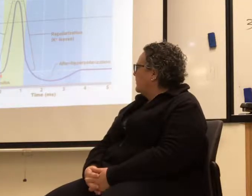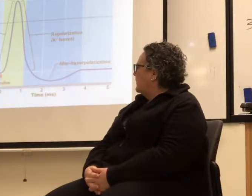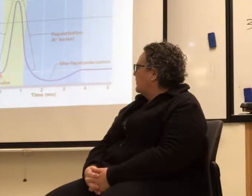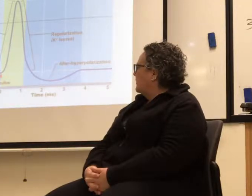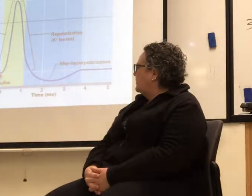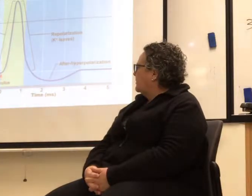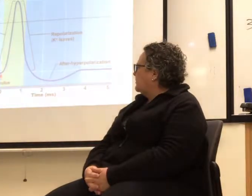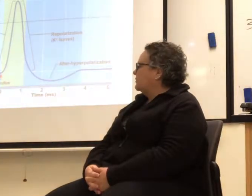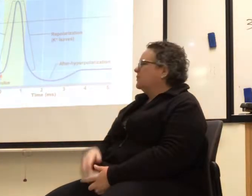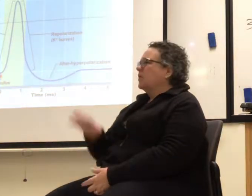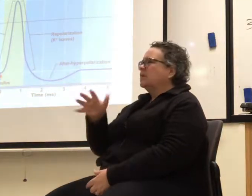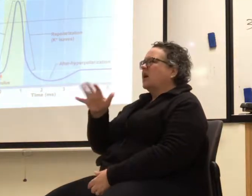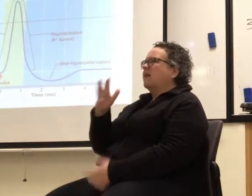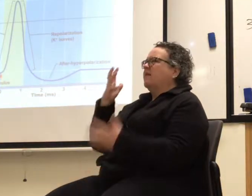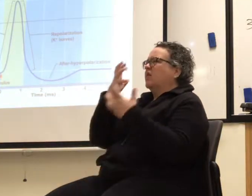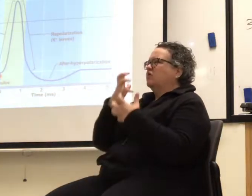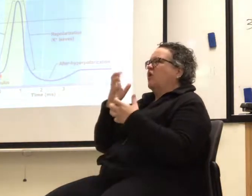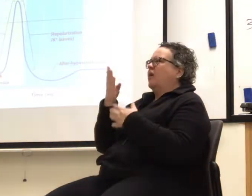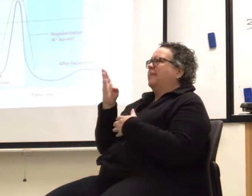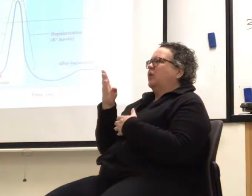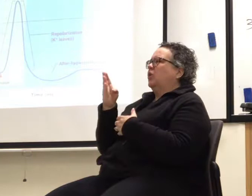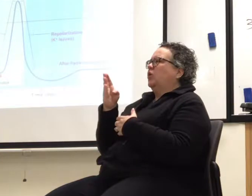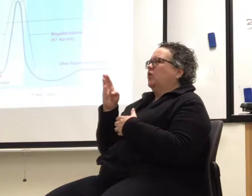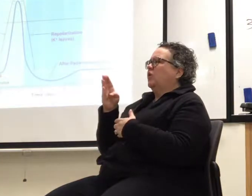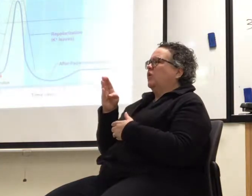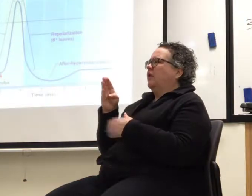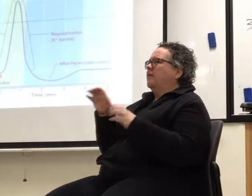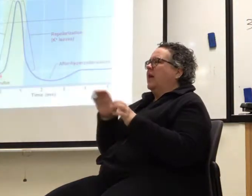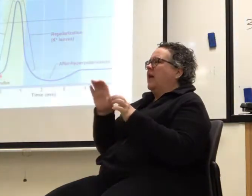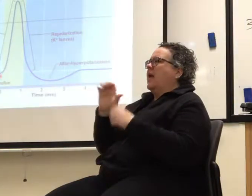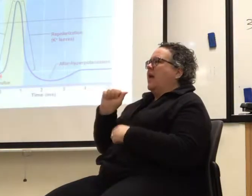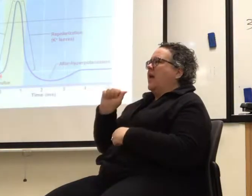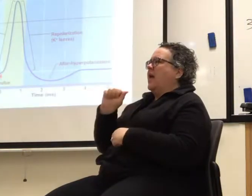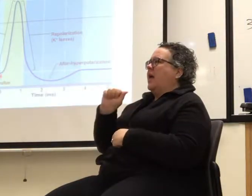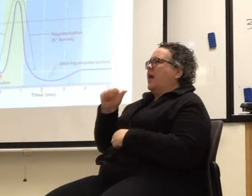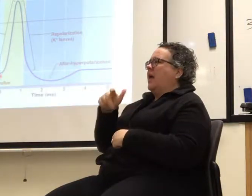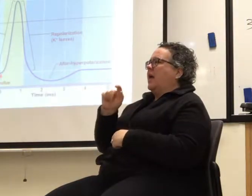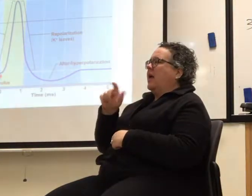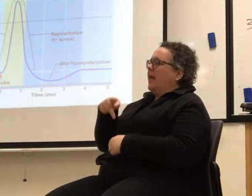So it's kind of the dark blue portion of the action potential trace.